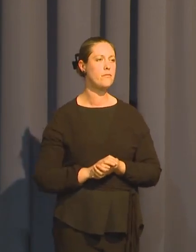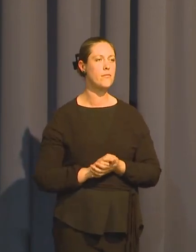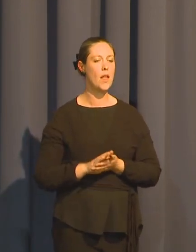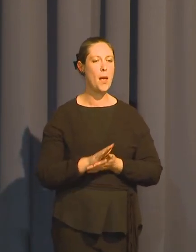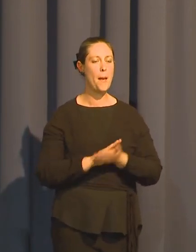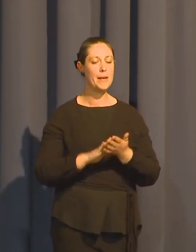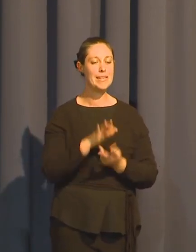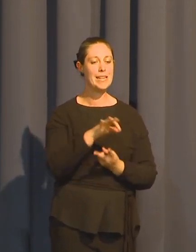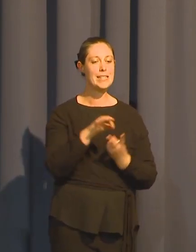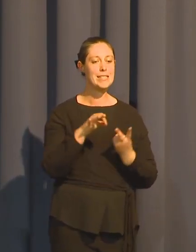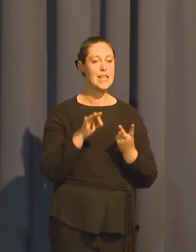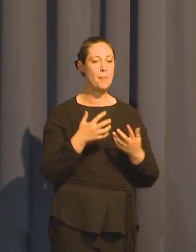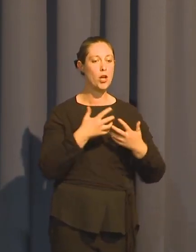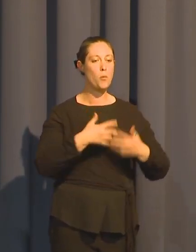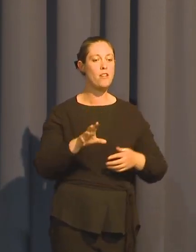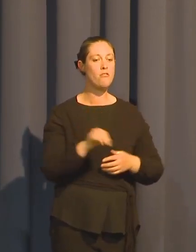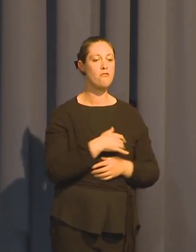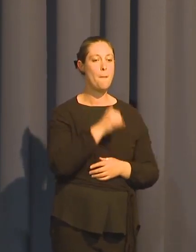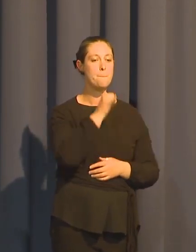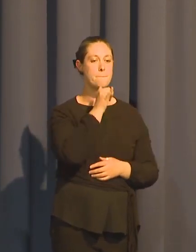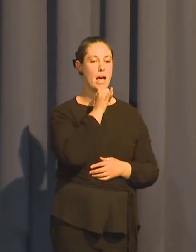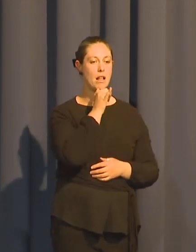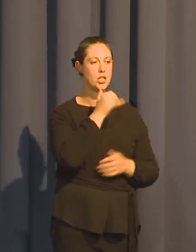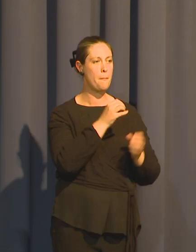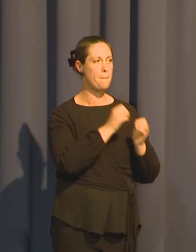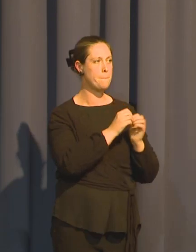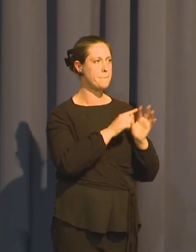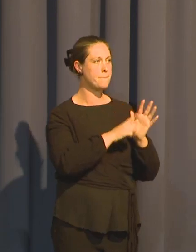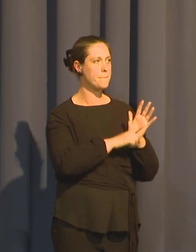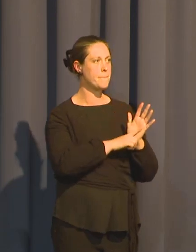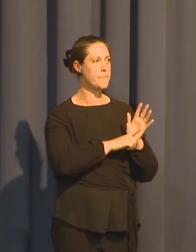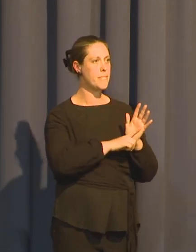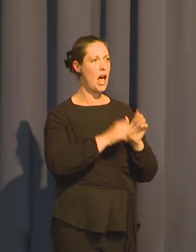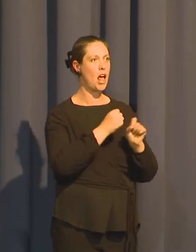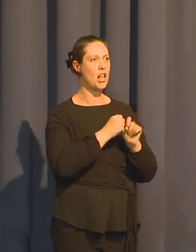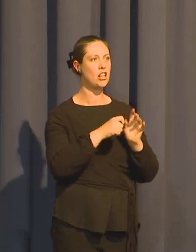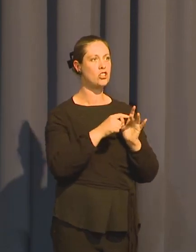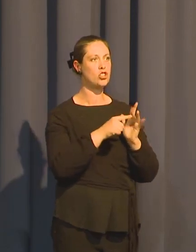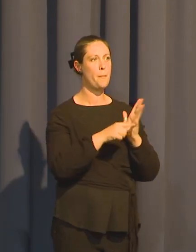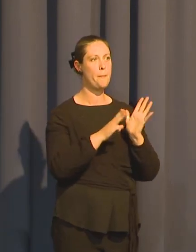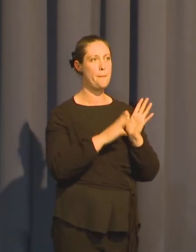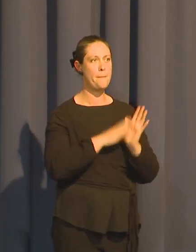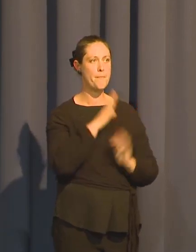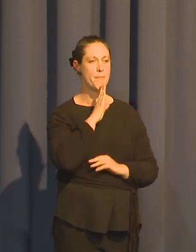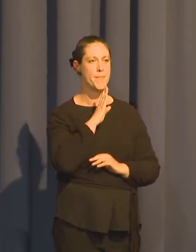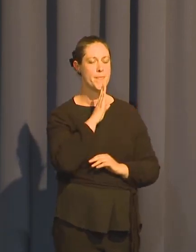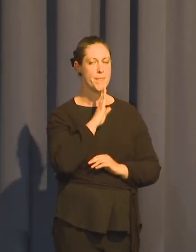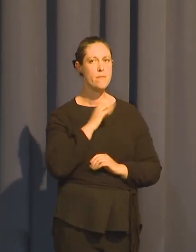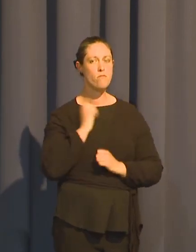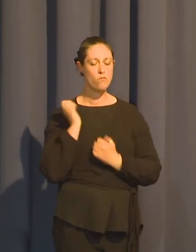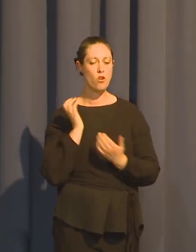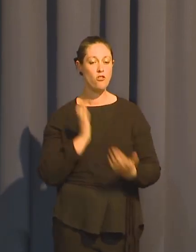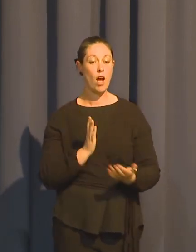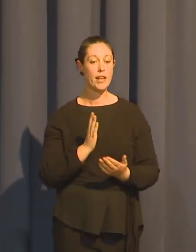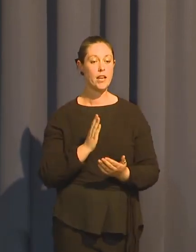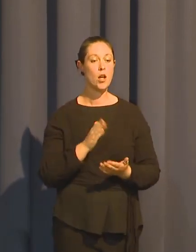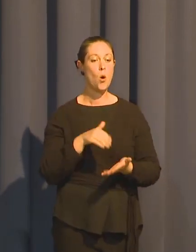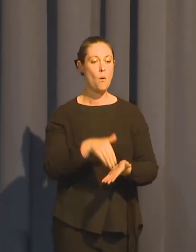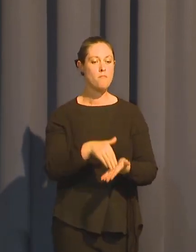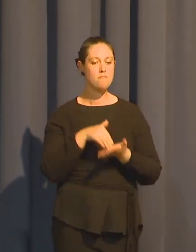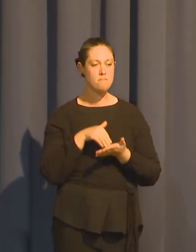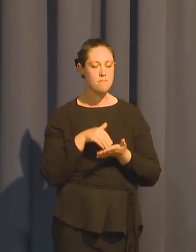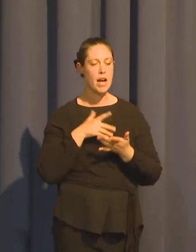sampling equipment from Belgium that will provide a very regular lead reading that should enable us to